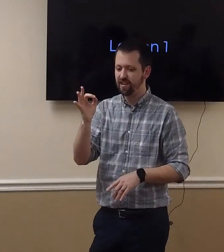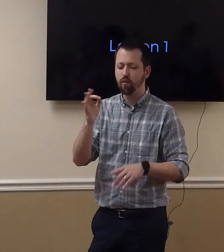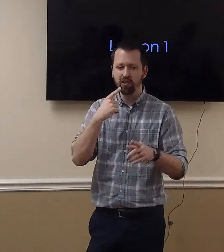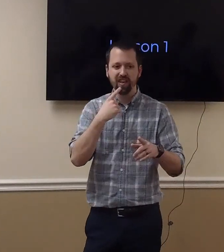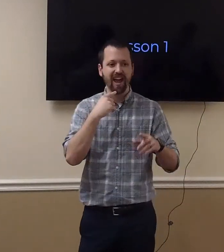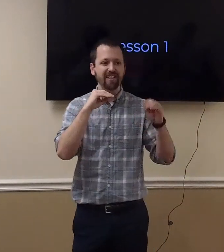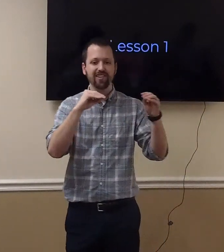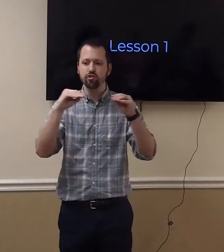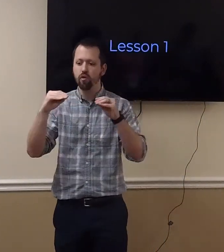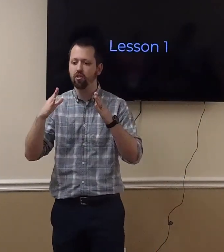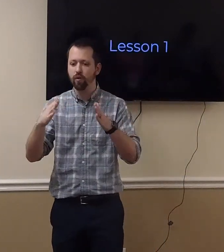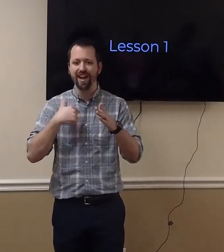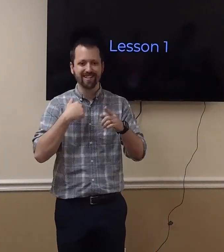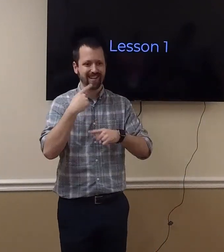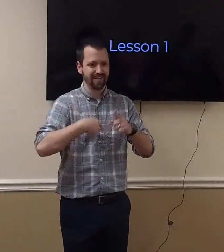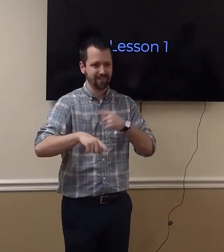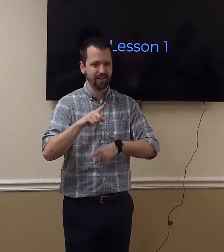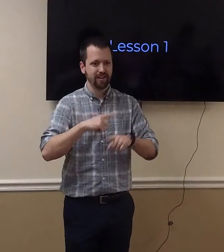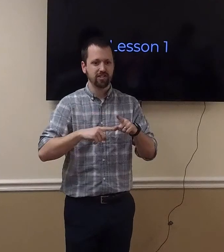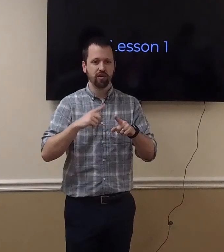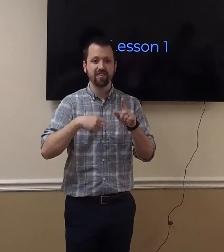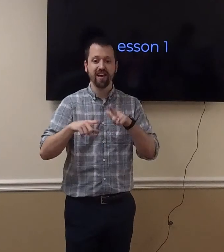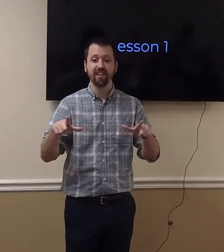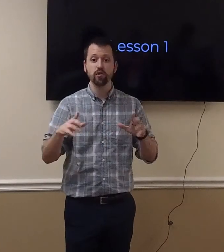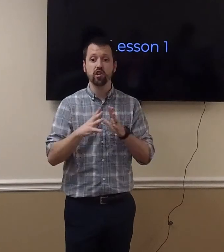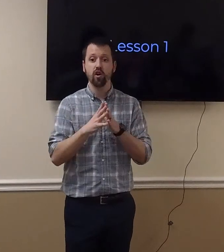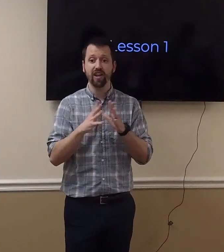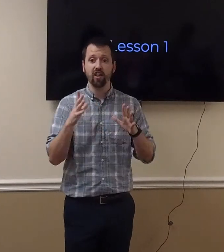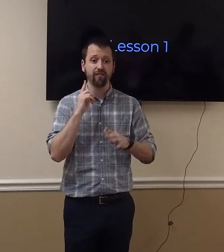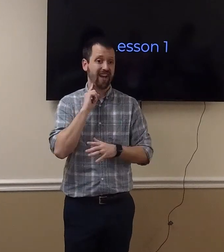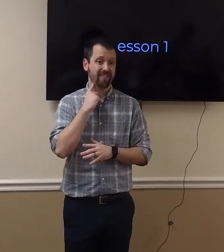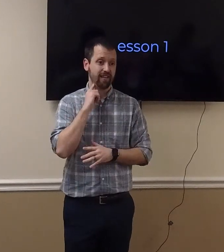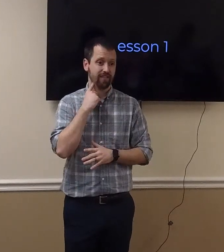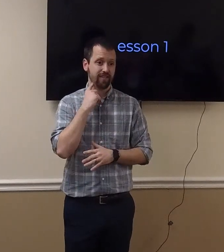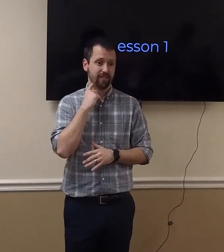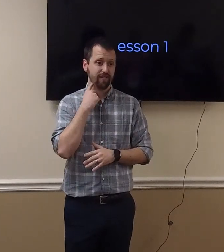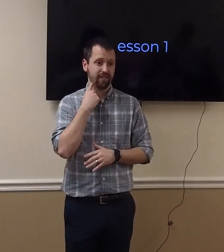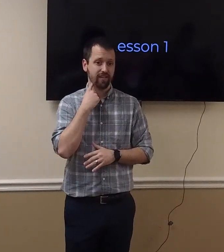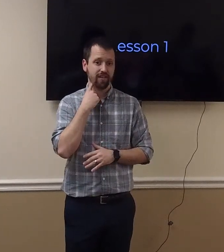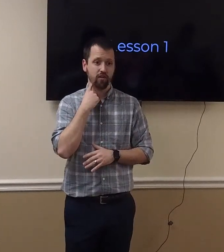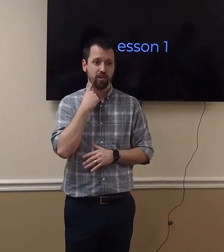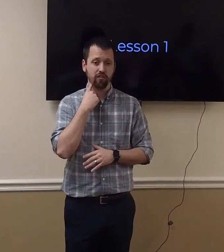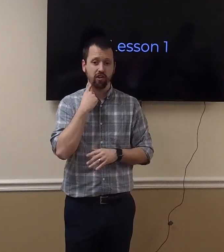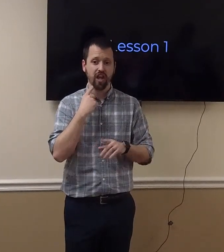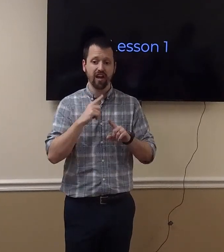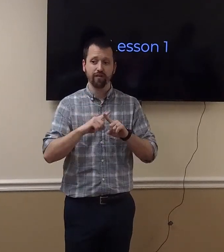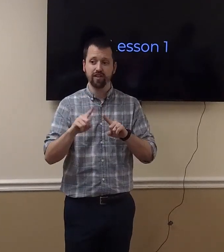And I will say, I teach you all the way I sign. So in sign language, there are a lot of accents. So there's a lot of